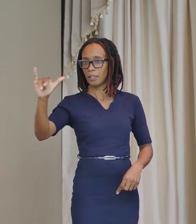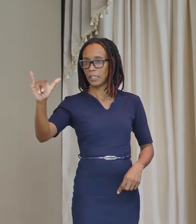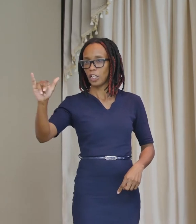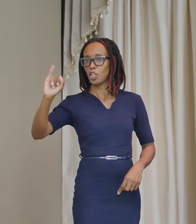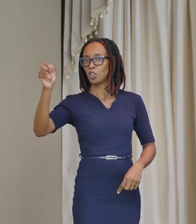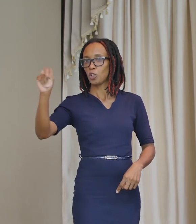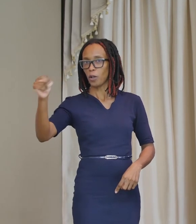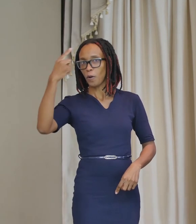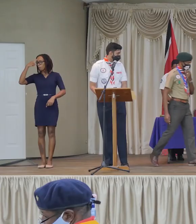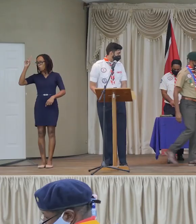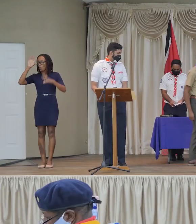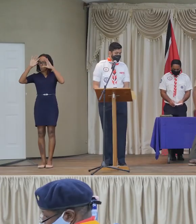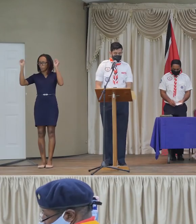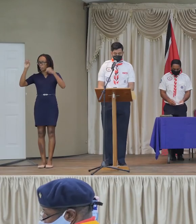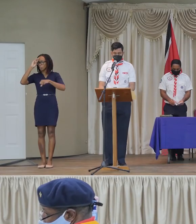awardees this morning.